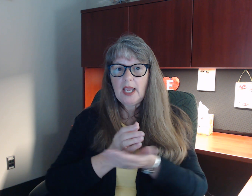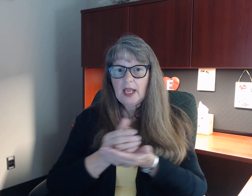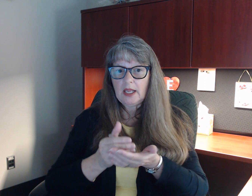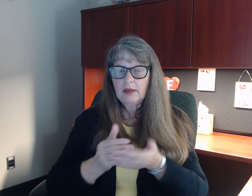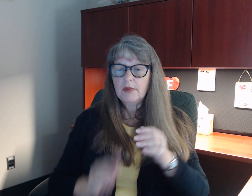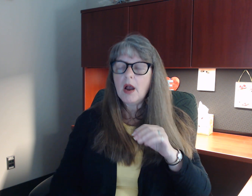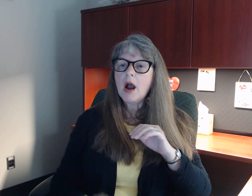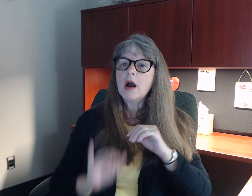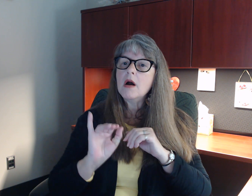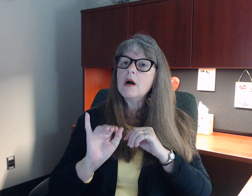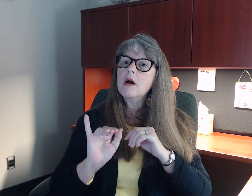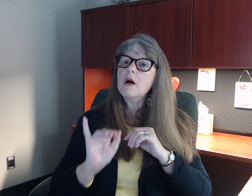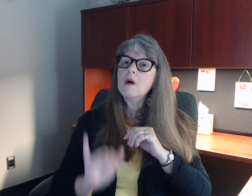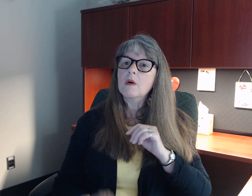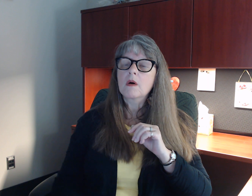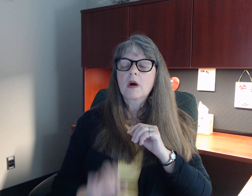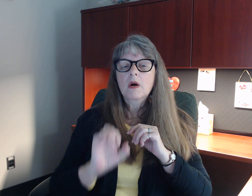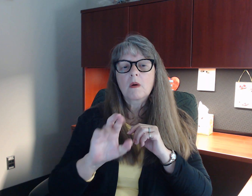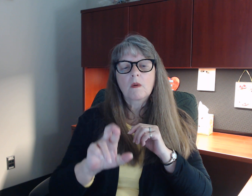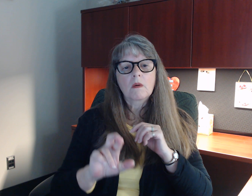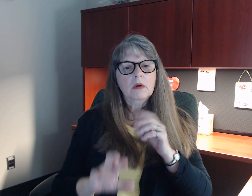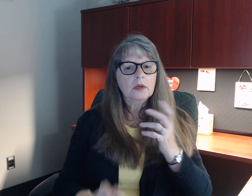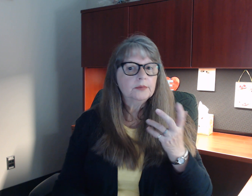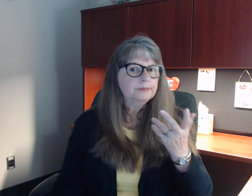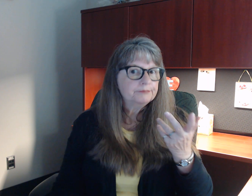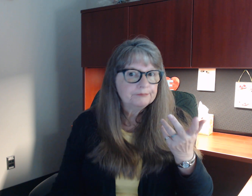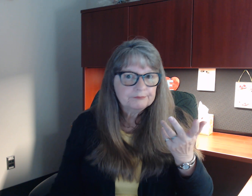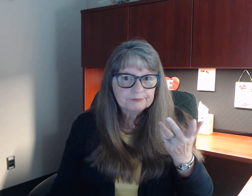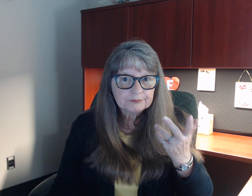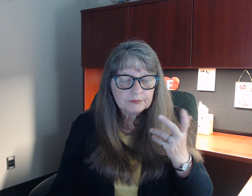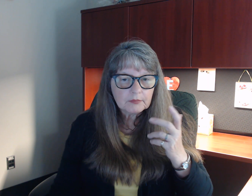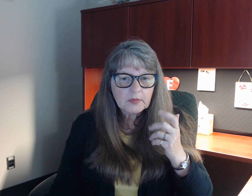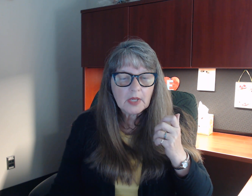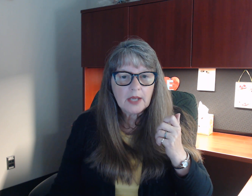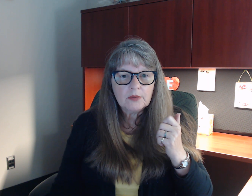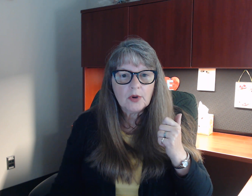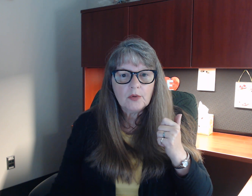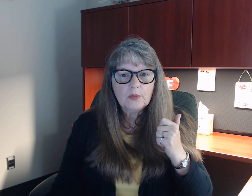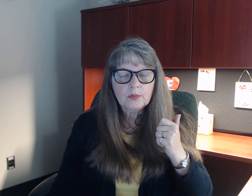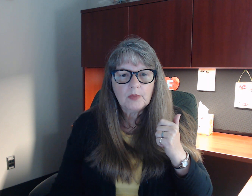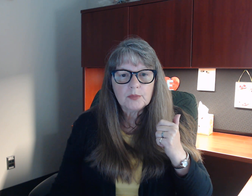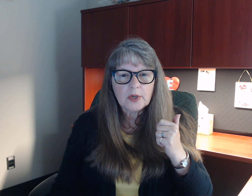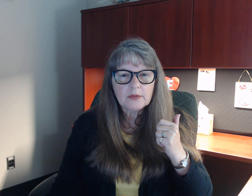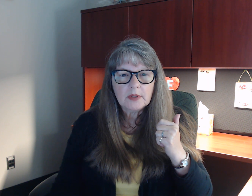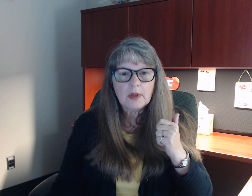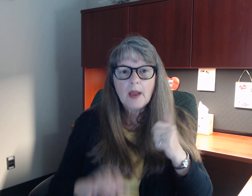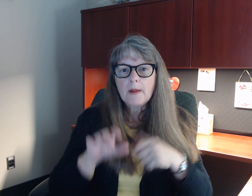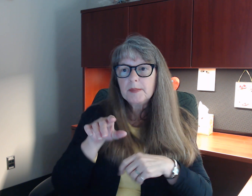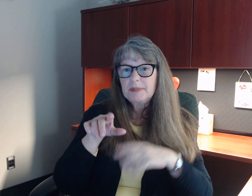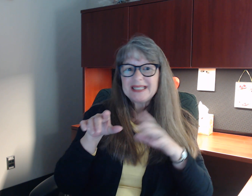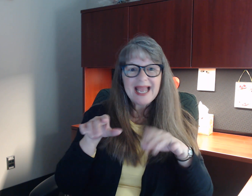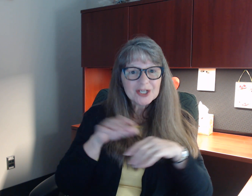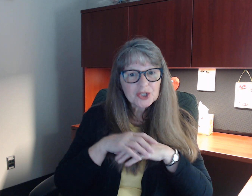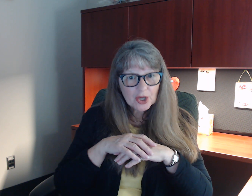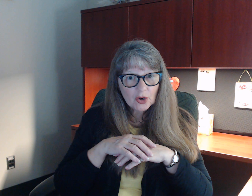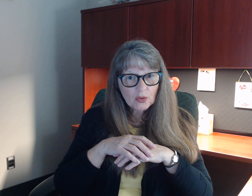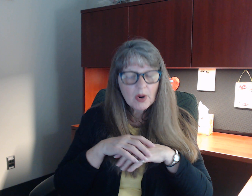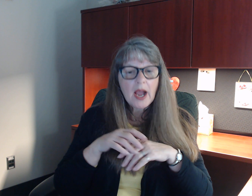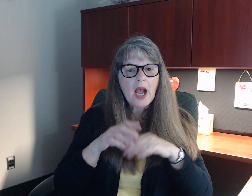cake. Oh, or I don't know. I'm trying to think of pistachio. I would